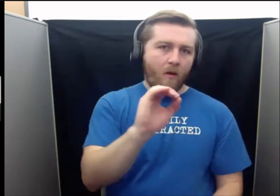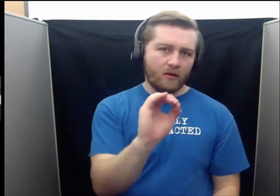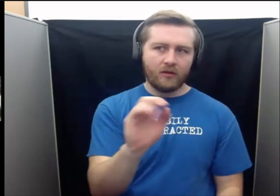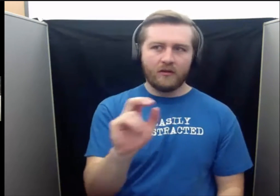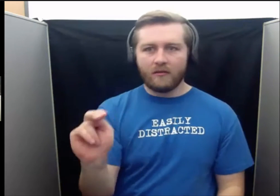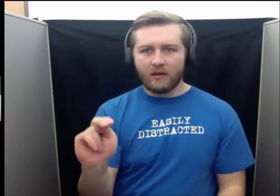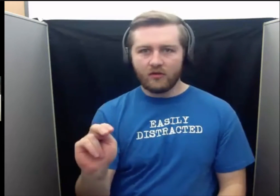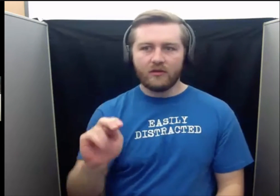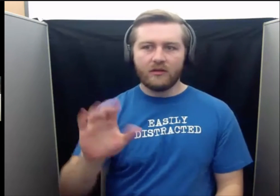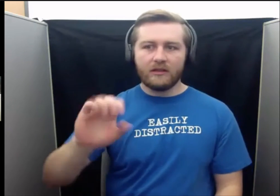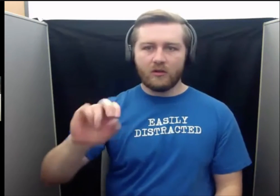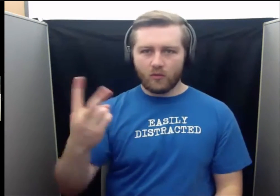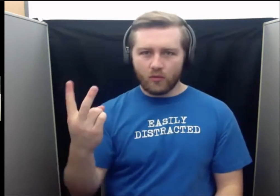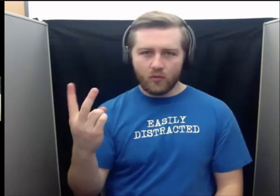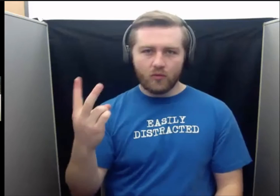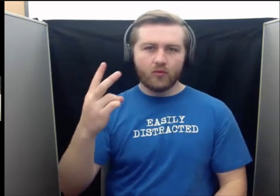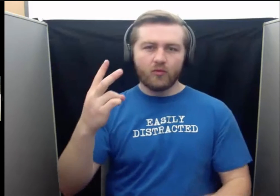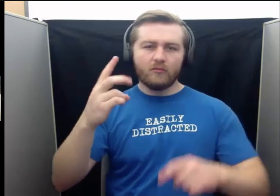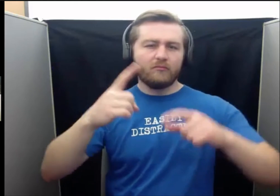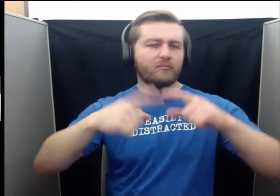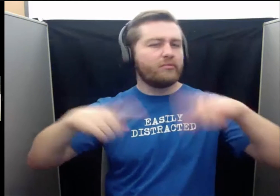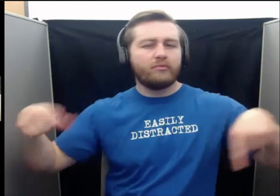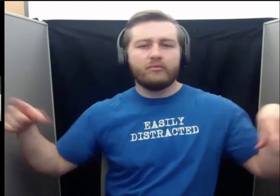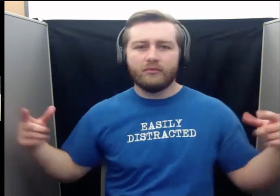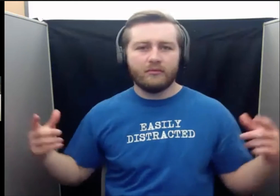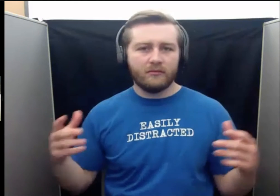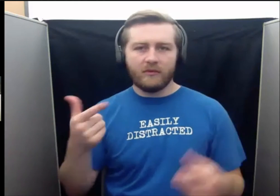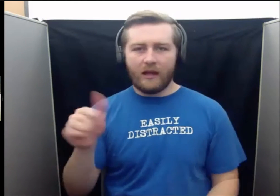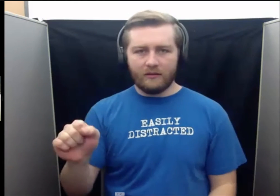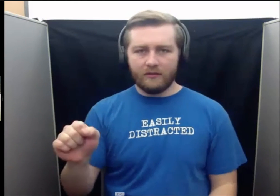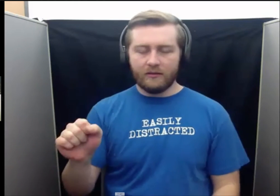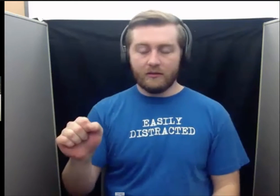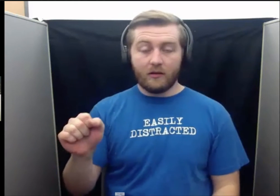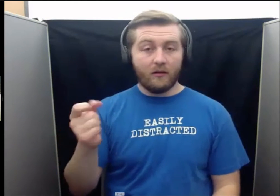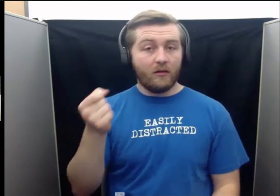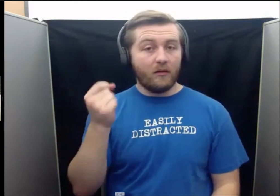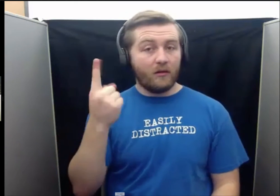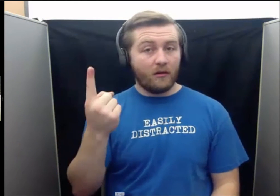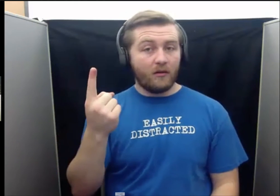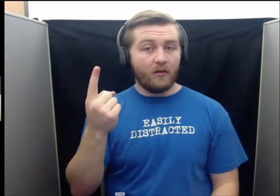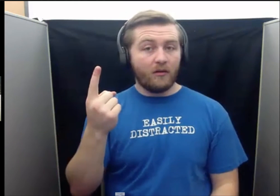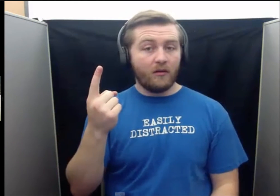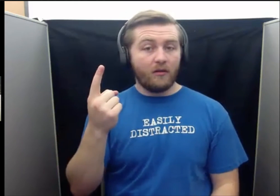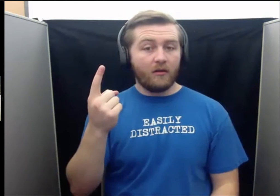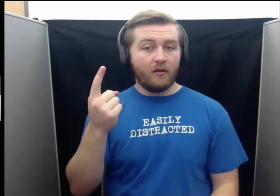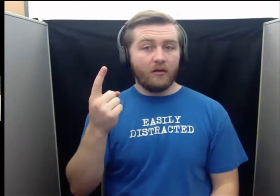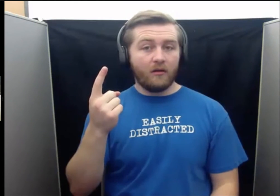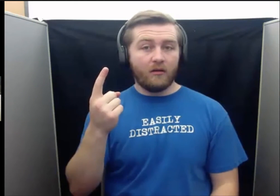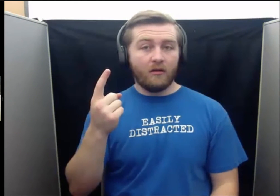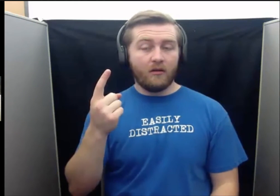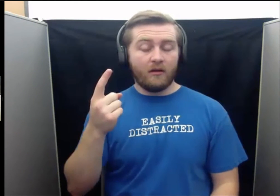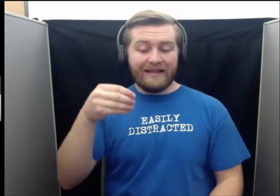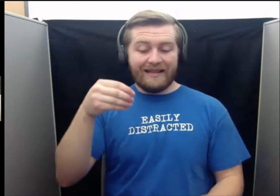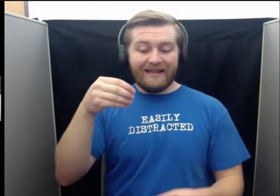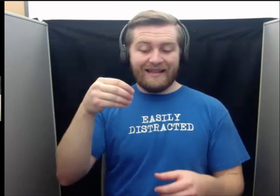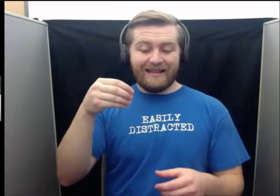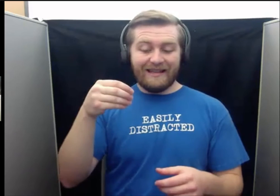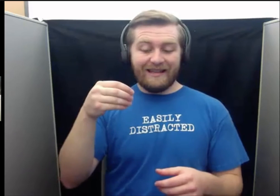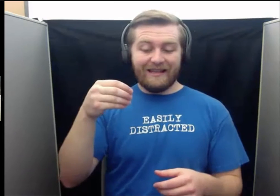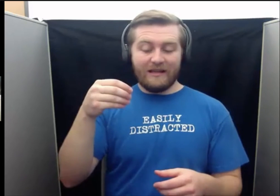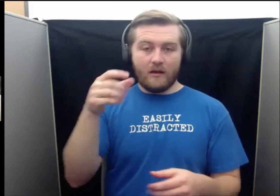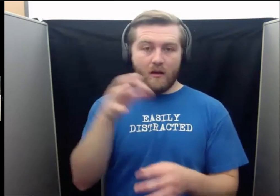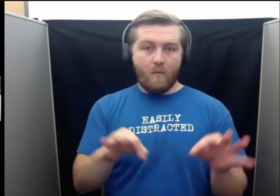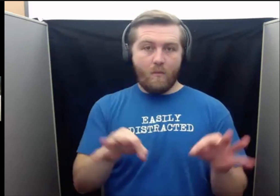There are many gases you can put in there. What you have to know is about the particles in the air or the molecules in the